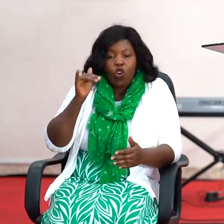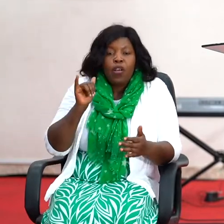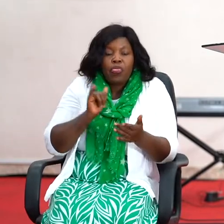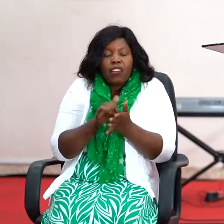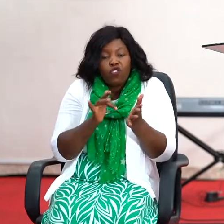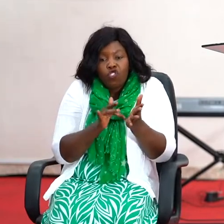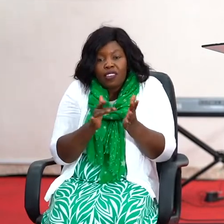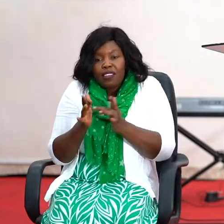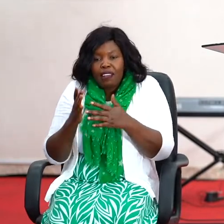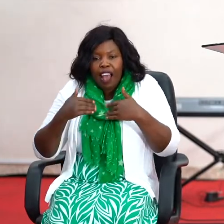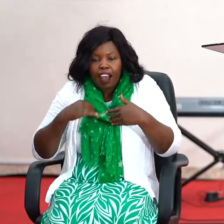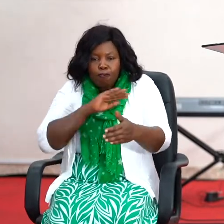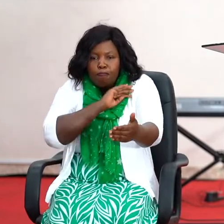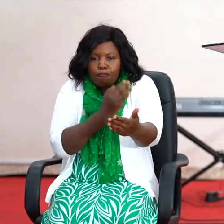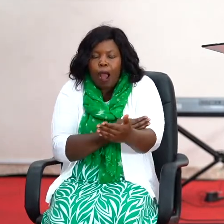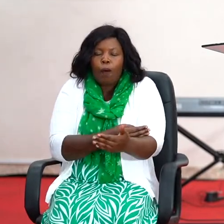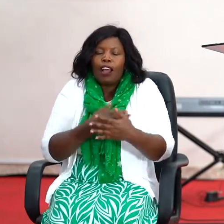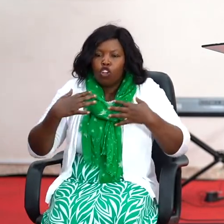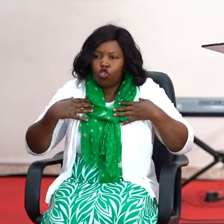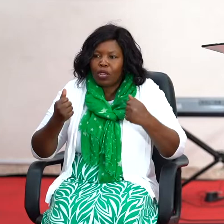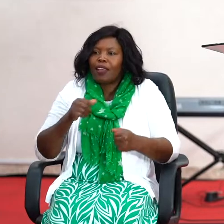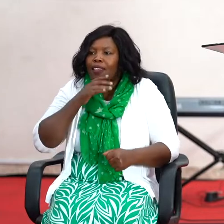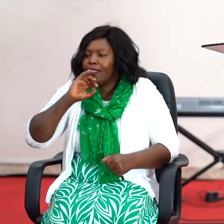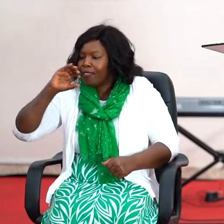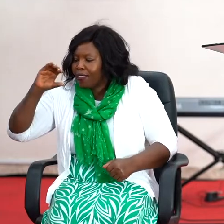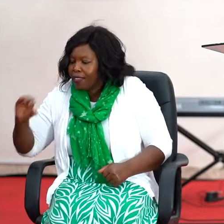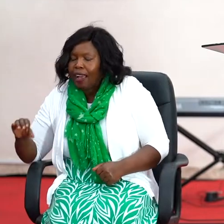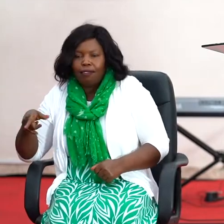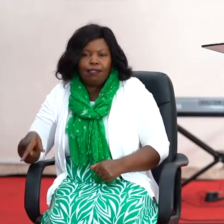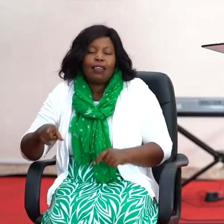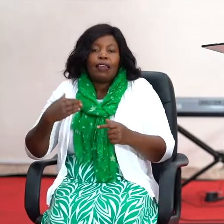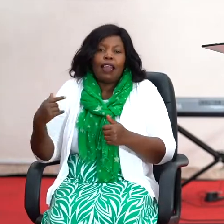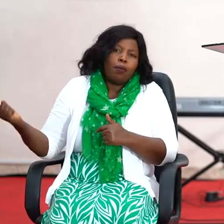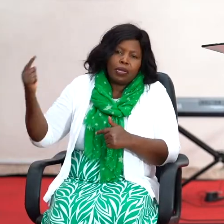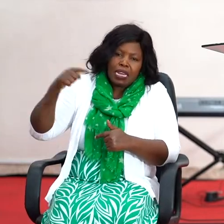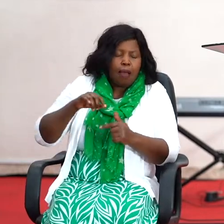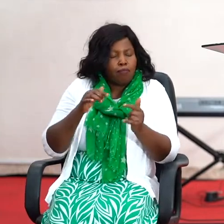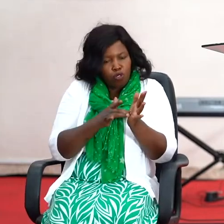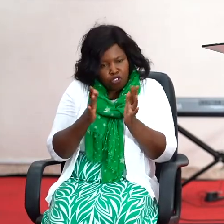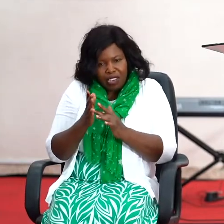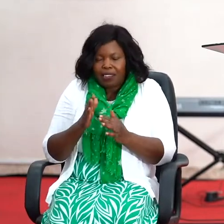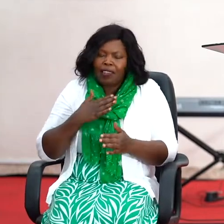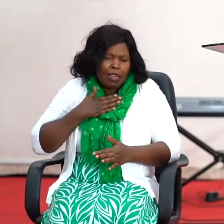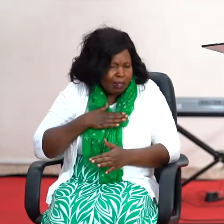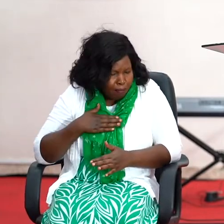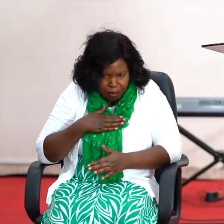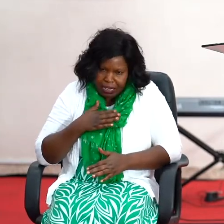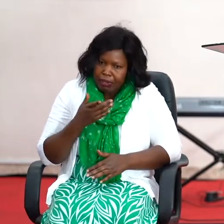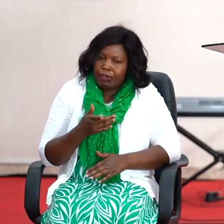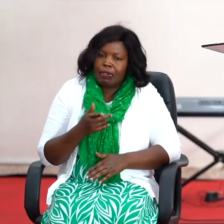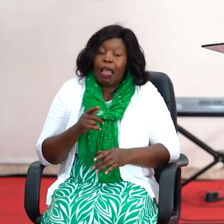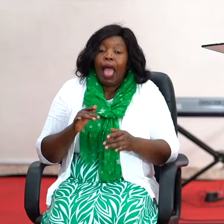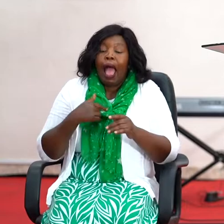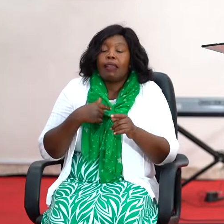Jesus had power to heal his son. And so he came to Jesus and he begged him. And the Bible says that